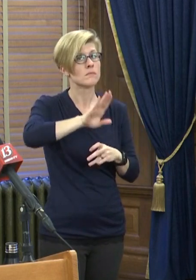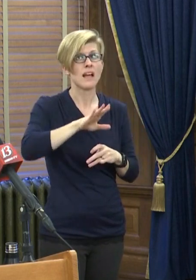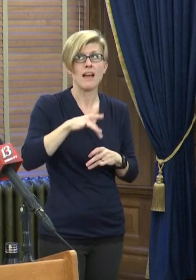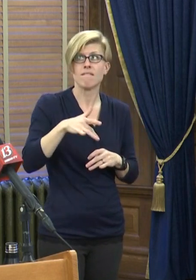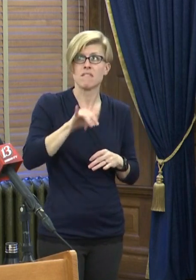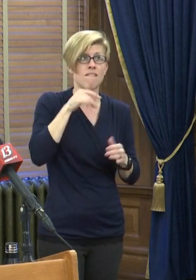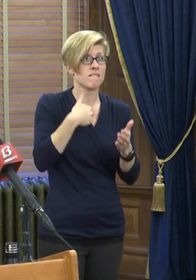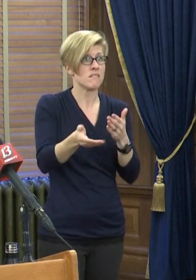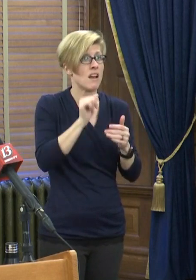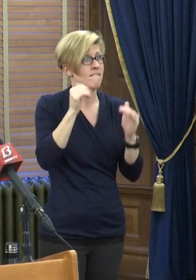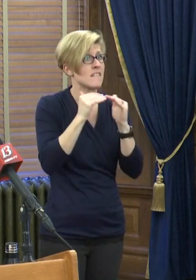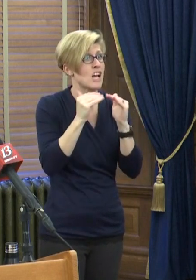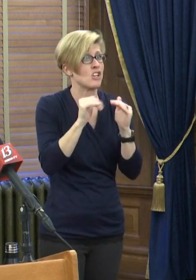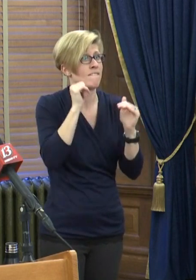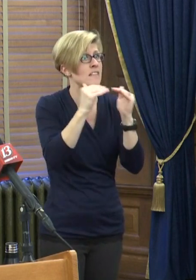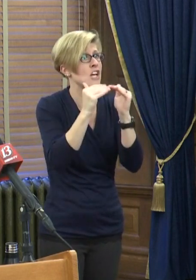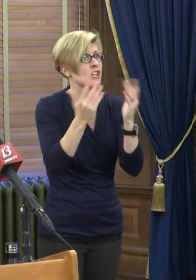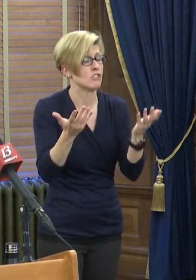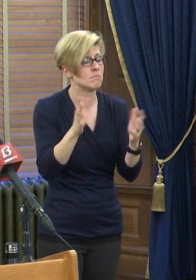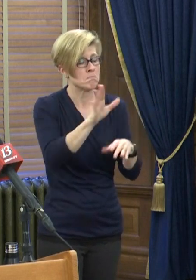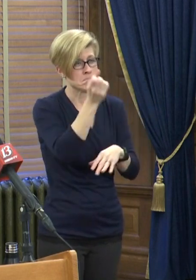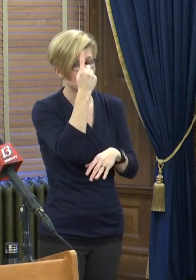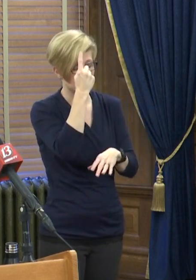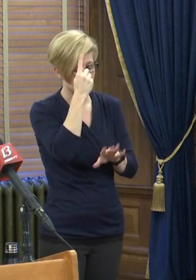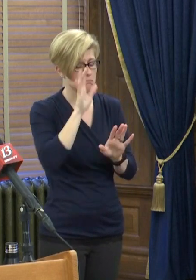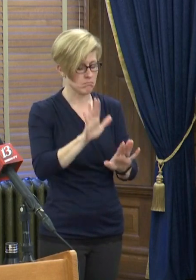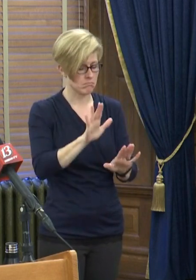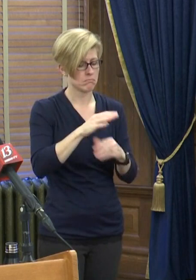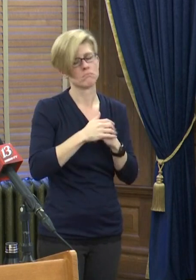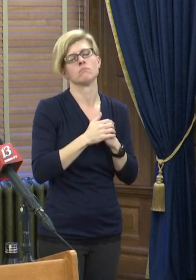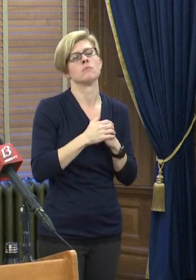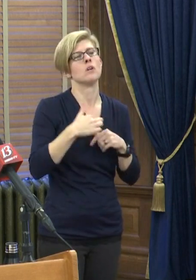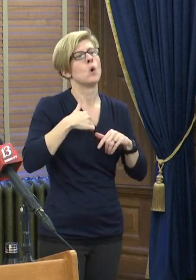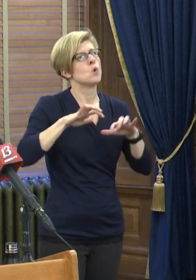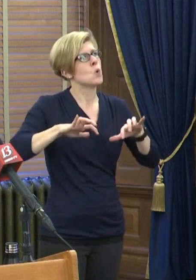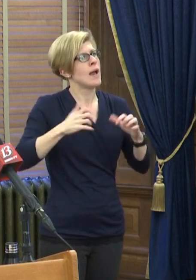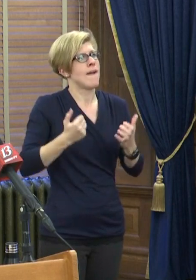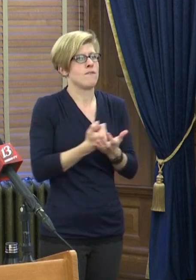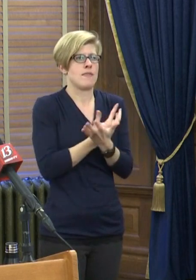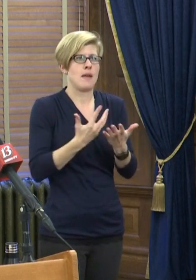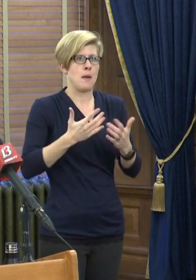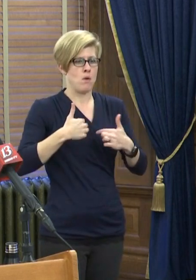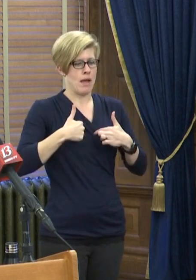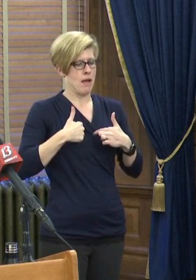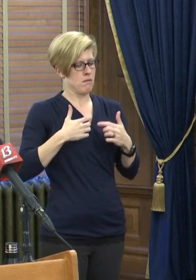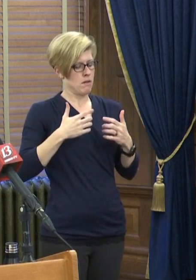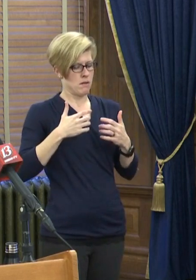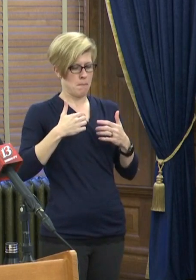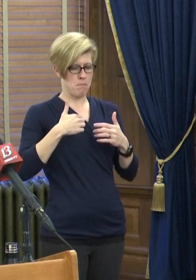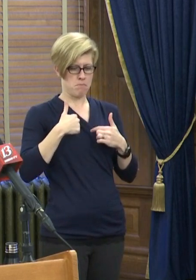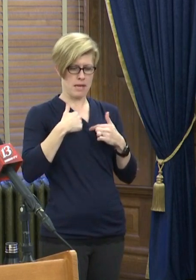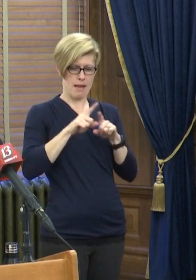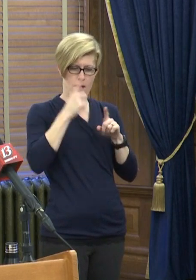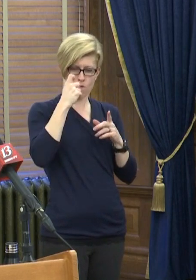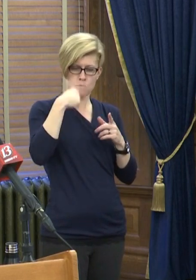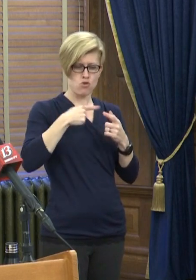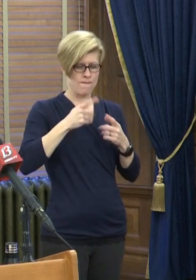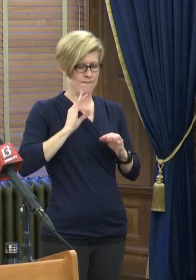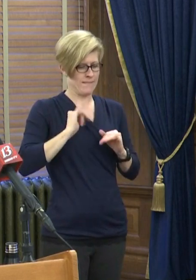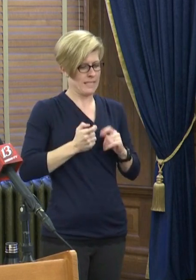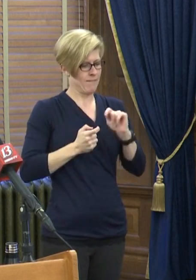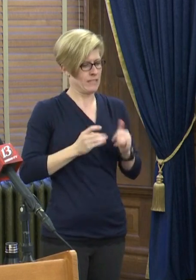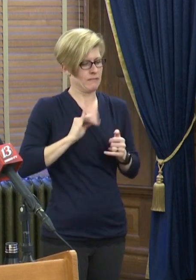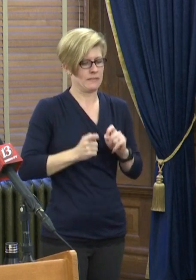unfair. I hear you, and I'm doing everything in my power to fix things now and ensure